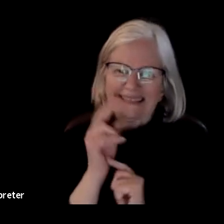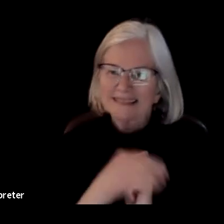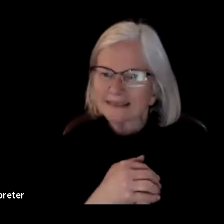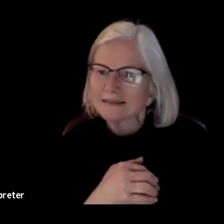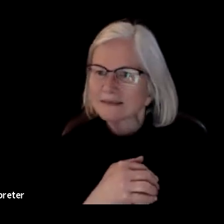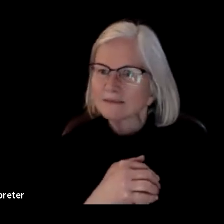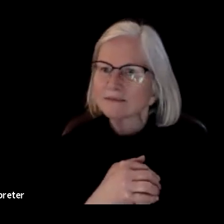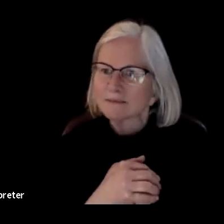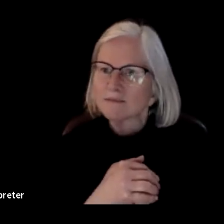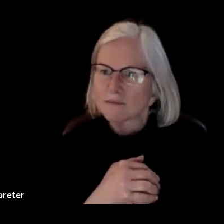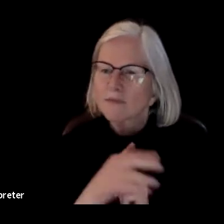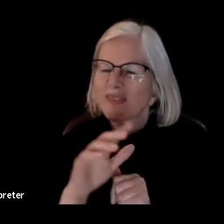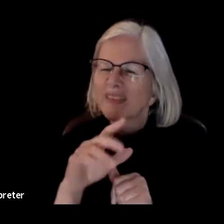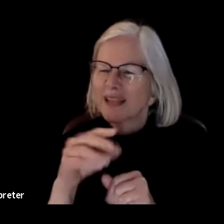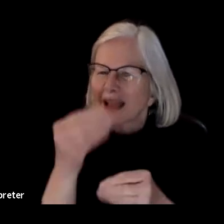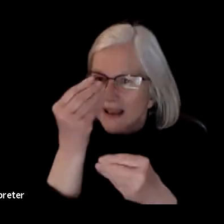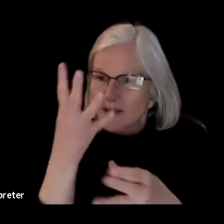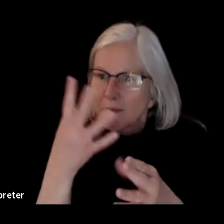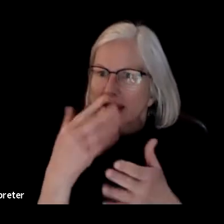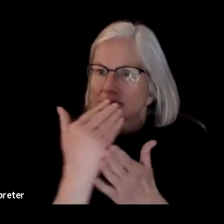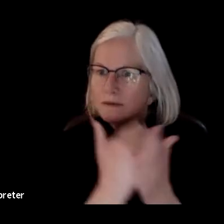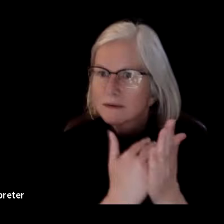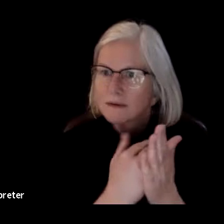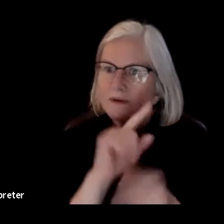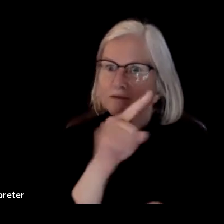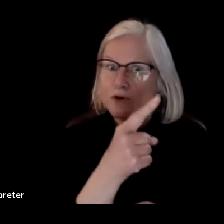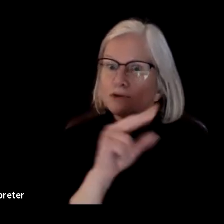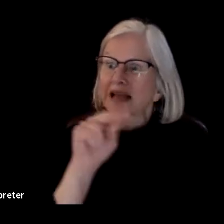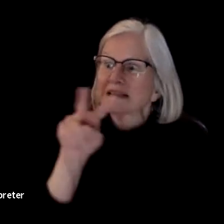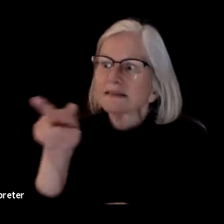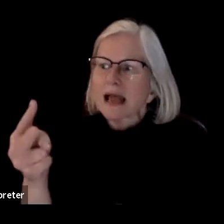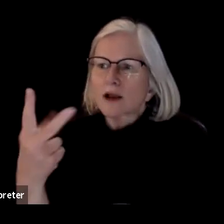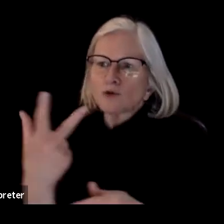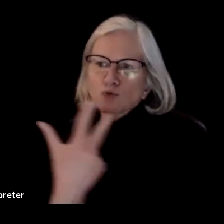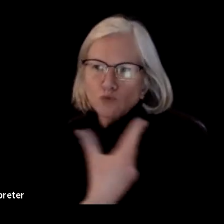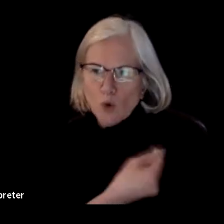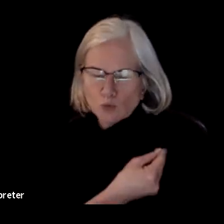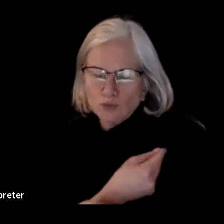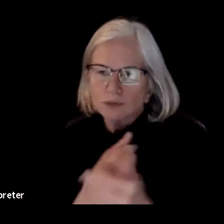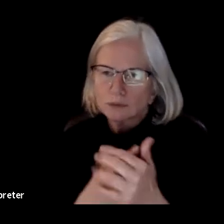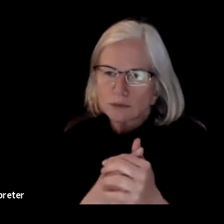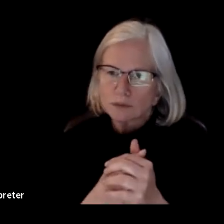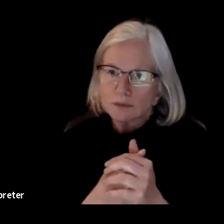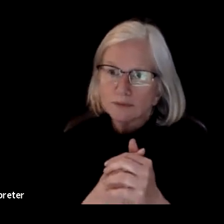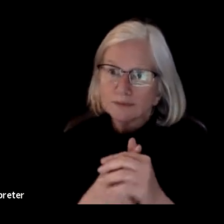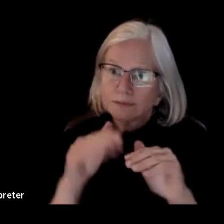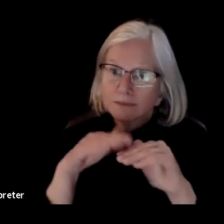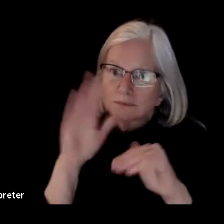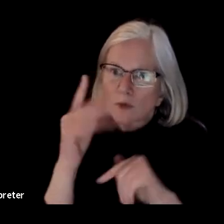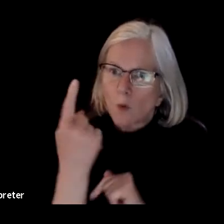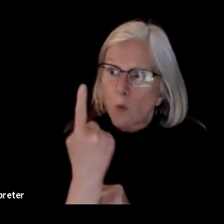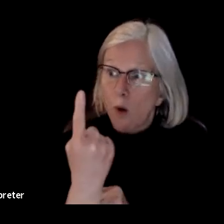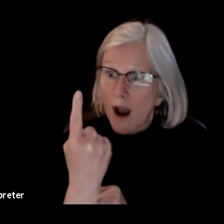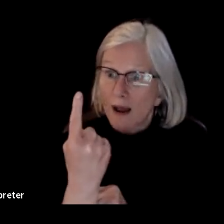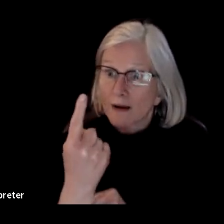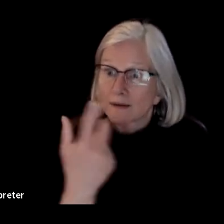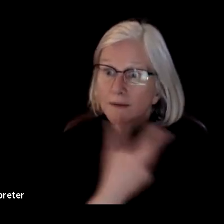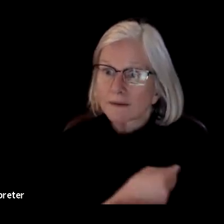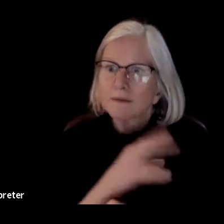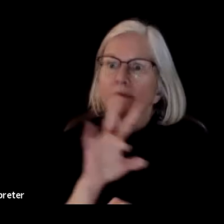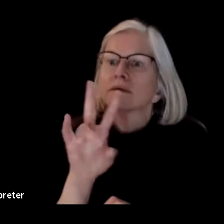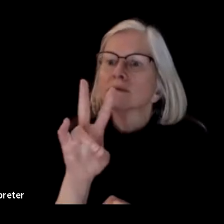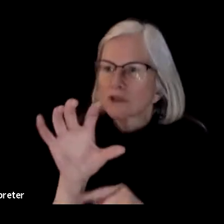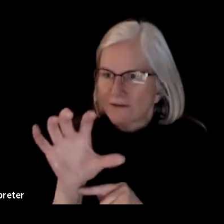first and second doses. The number of people who've had at least one dose is now over